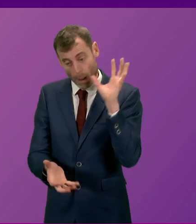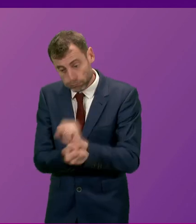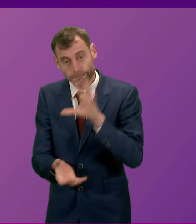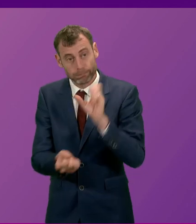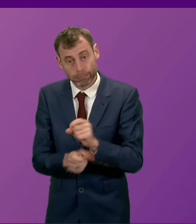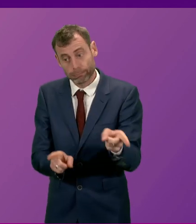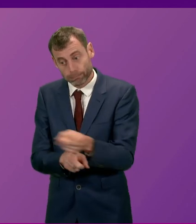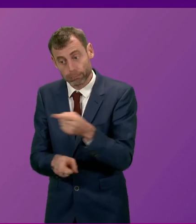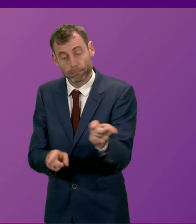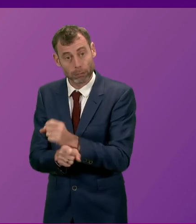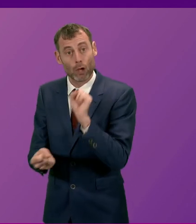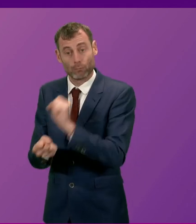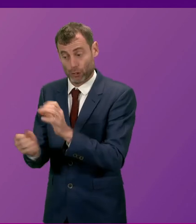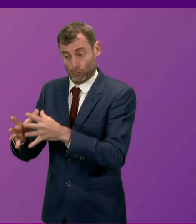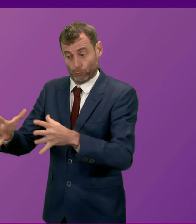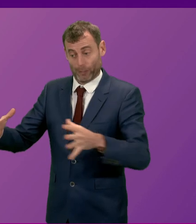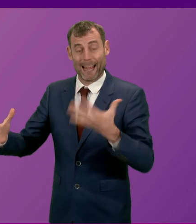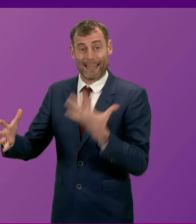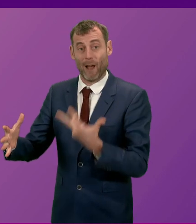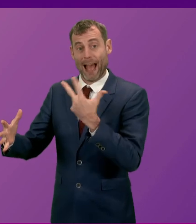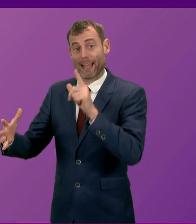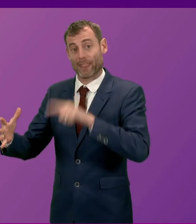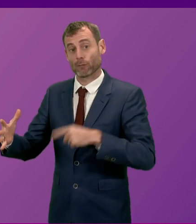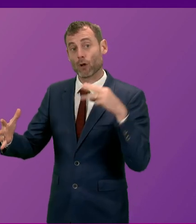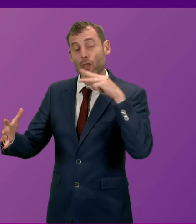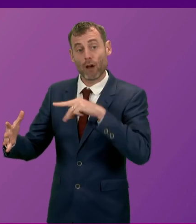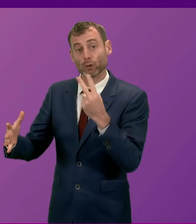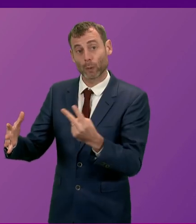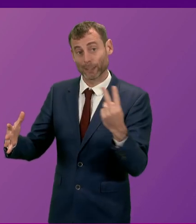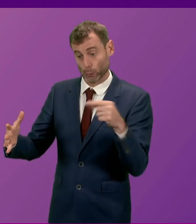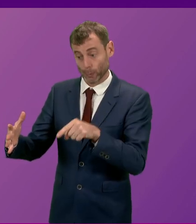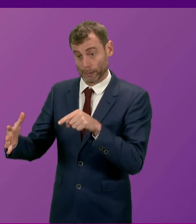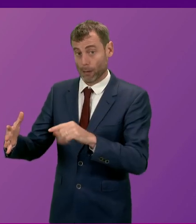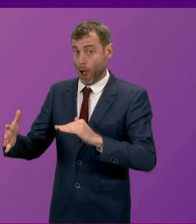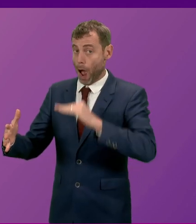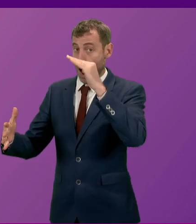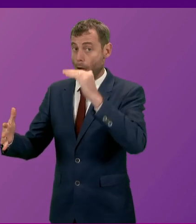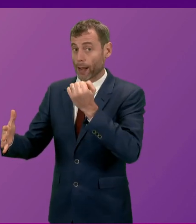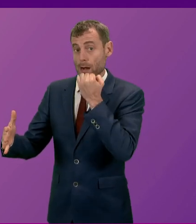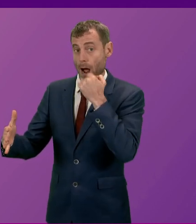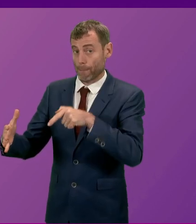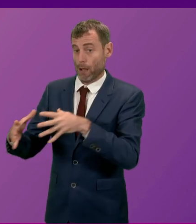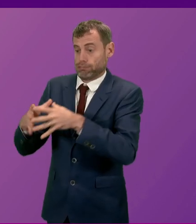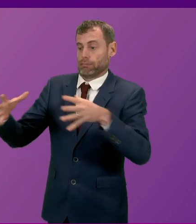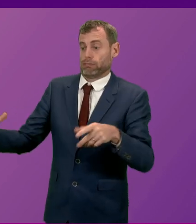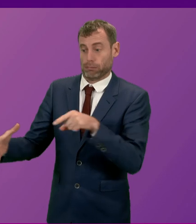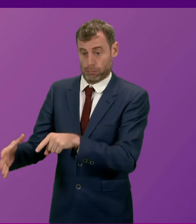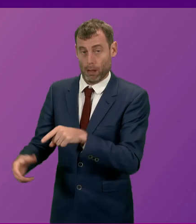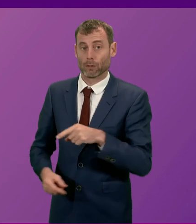morning is sitting at 8,322. It's at a very high level, and ministers are concerned